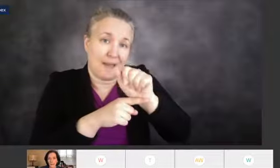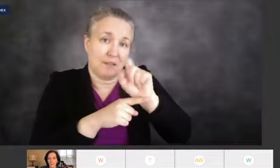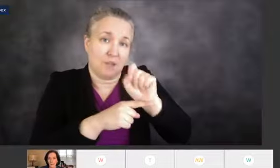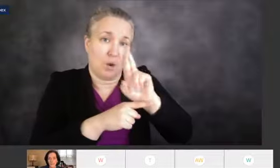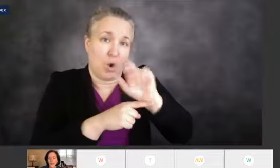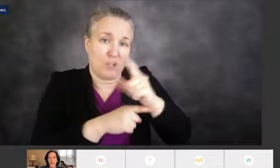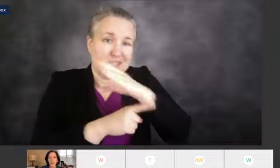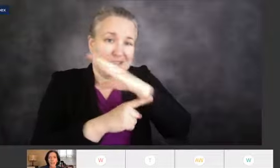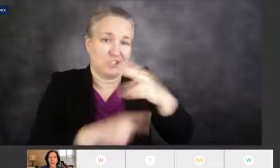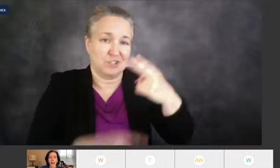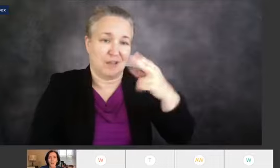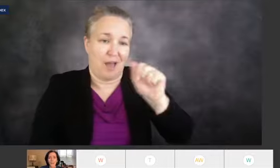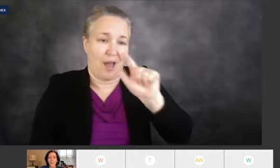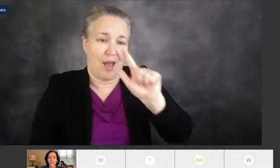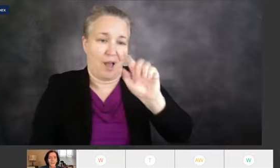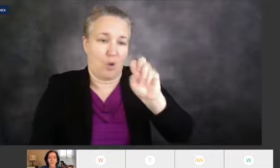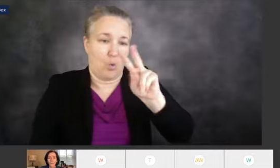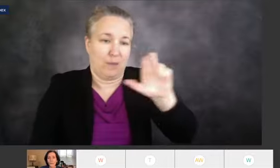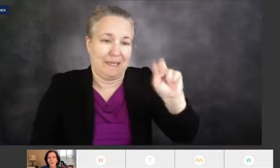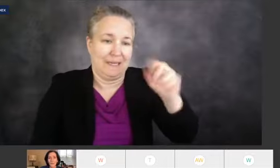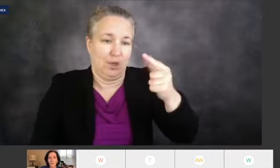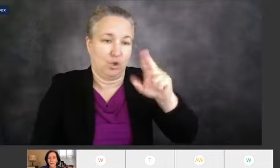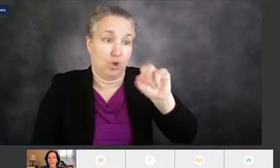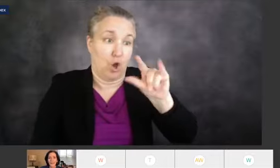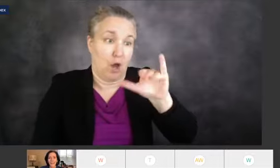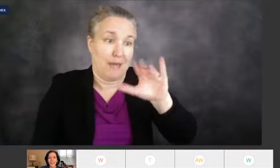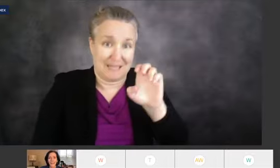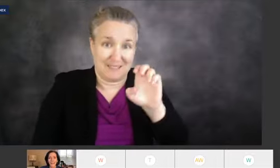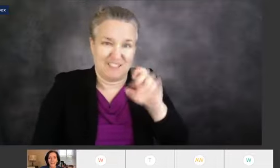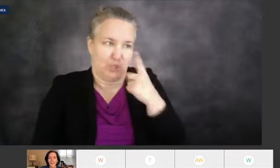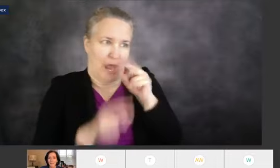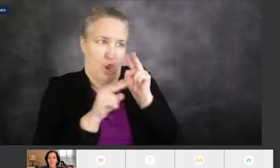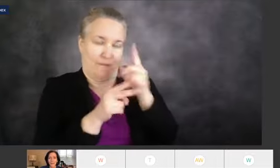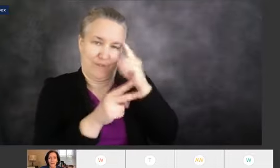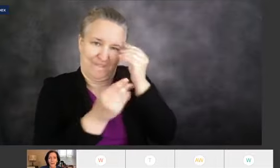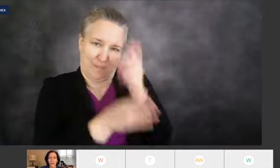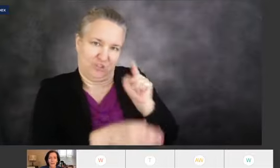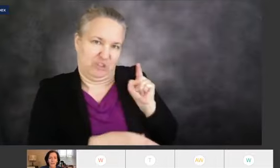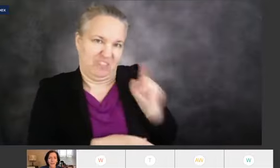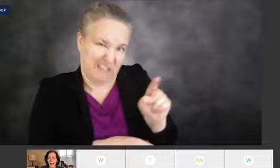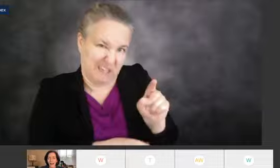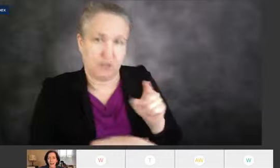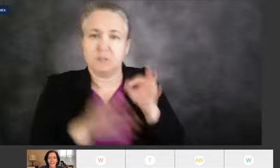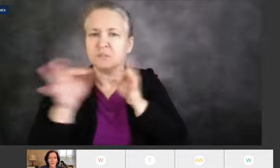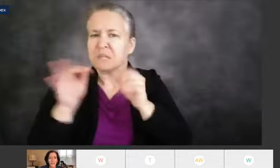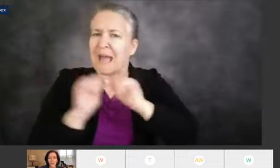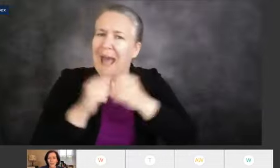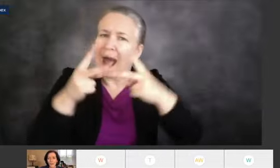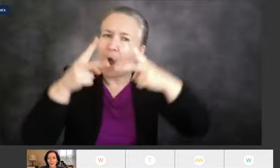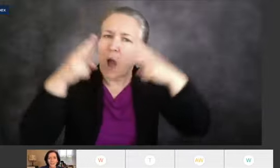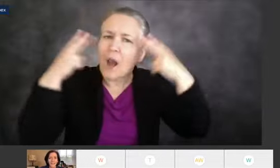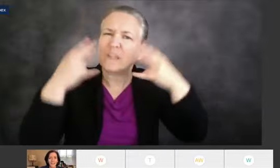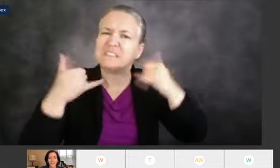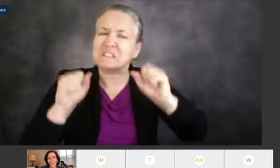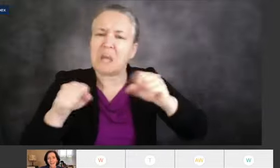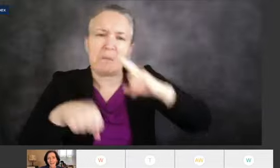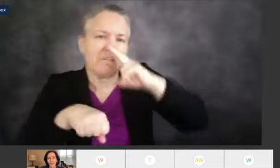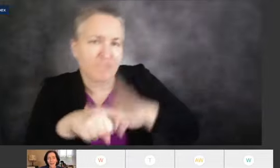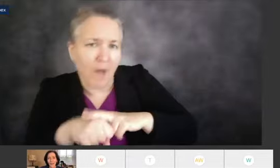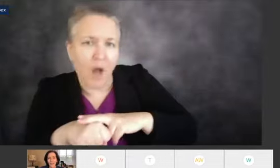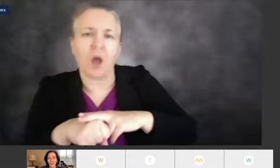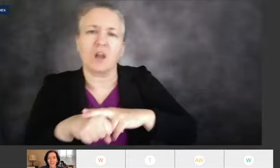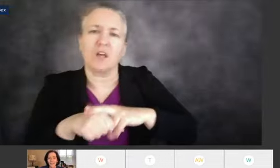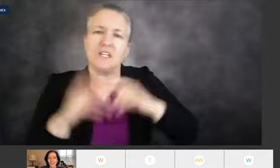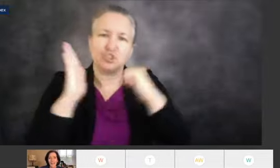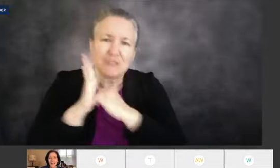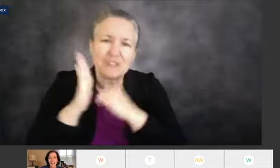moncopa.org/Halloween guidance to make Halloween still really fun. And, we put out ideas about trick-or-treating and lots of